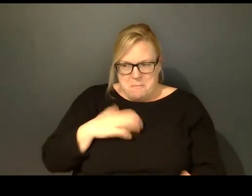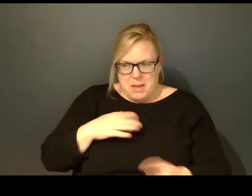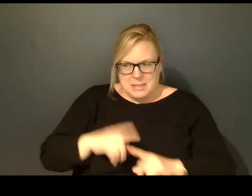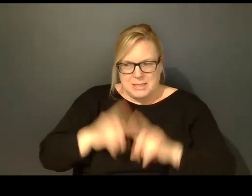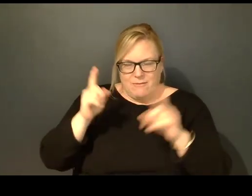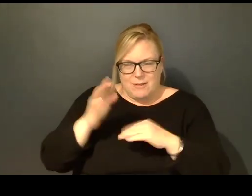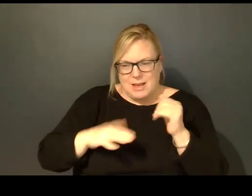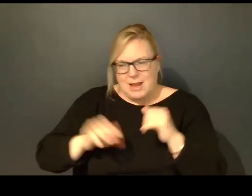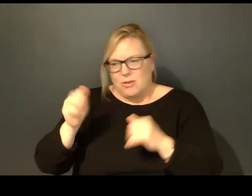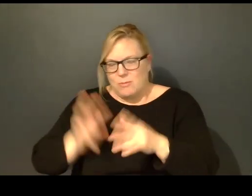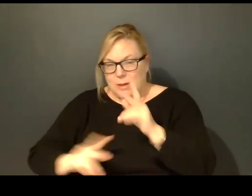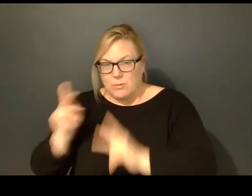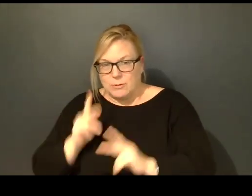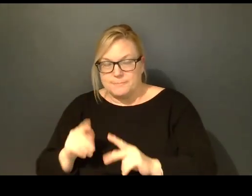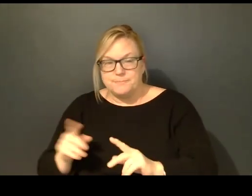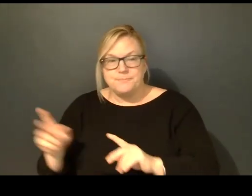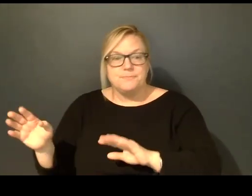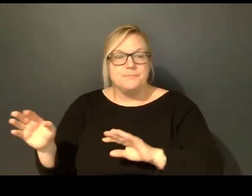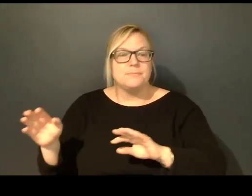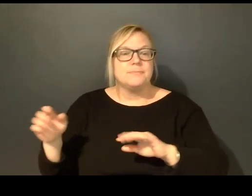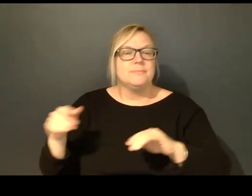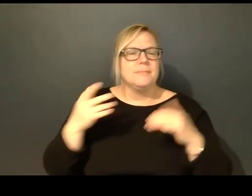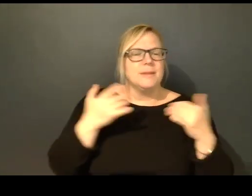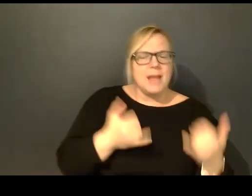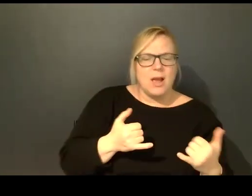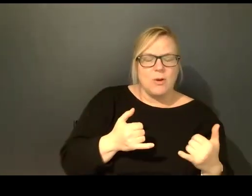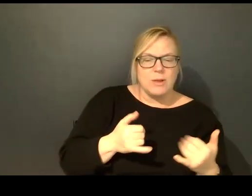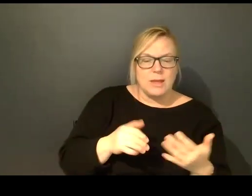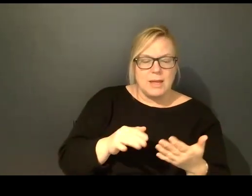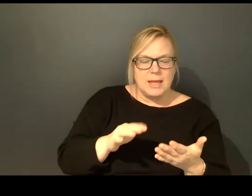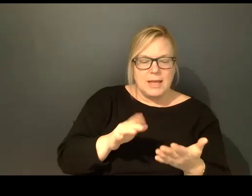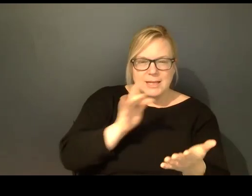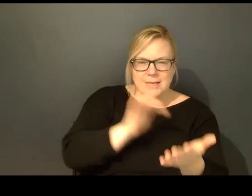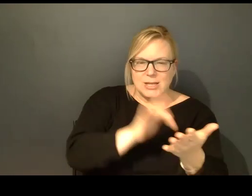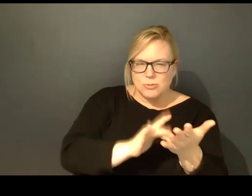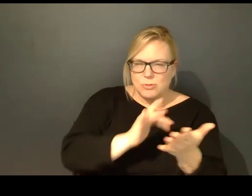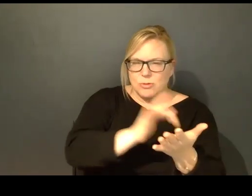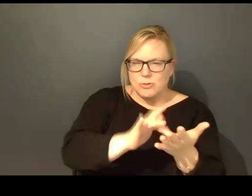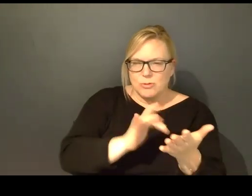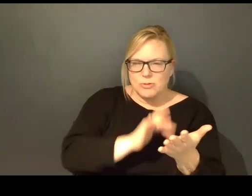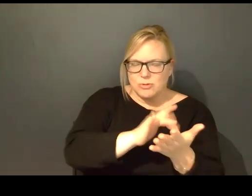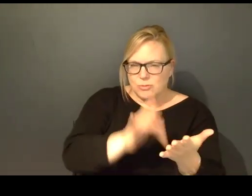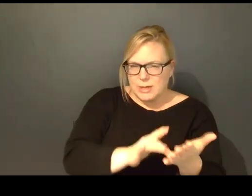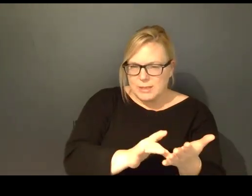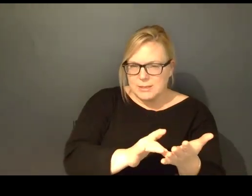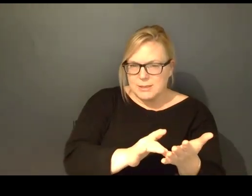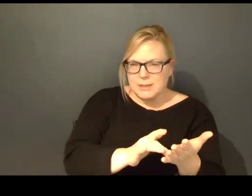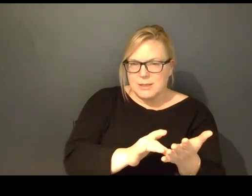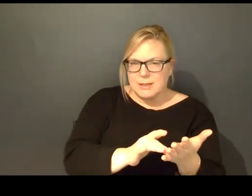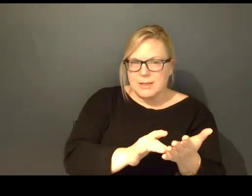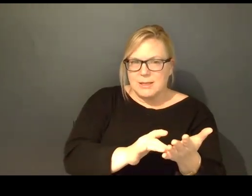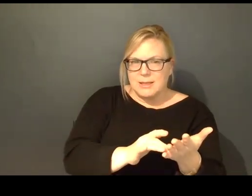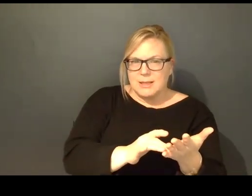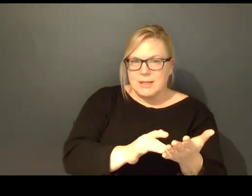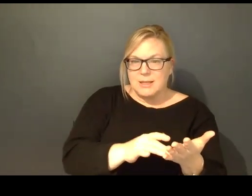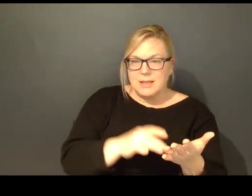the touchscreens that you're talking about, if we're going into the apartment buildings, and we've looked at these, we've gone and explored these together, and I can't imagine how you would even begin to approach